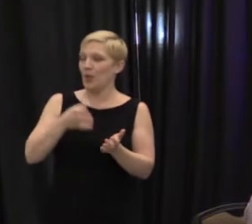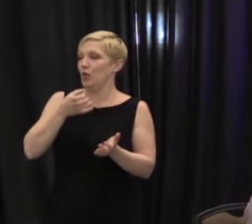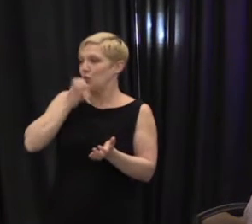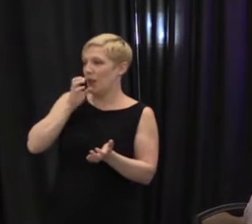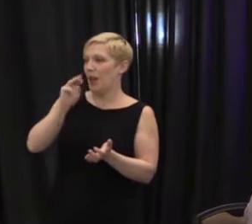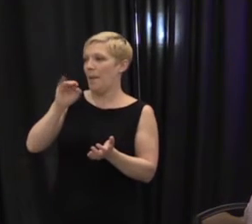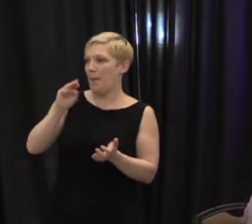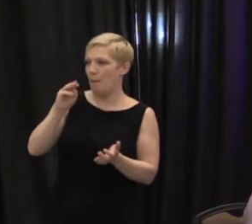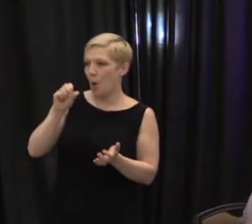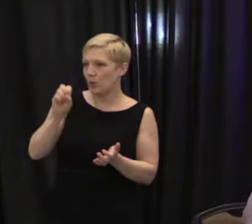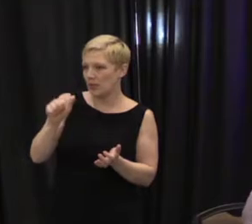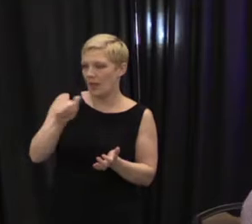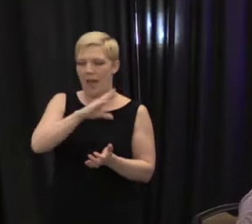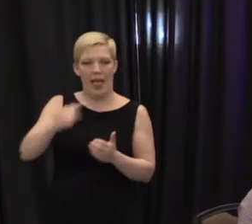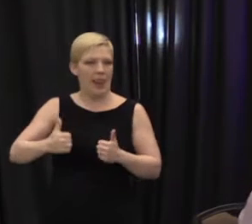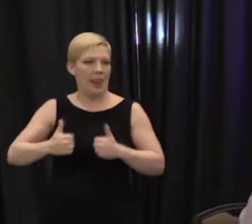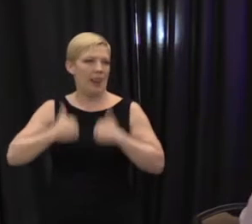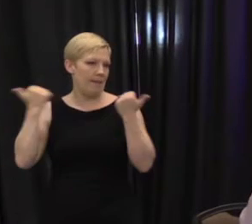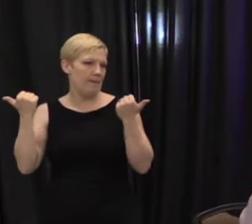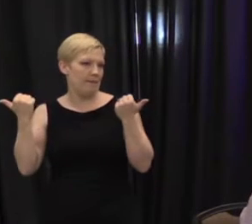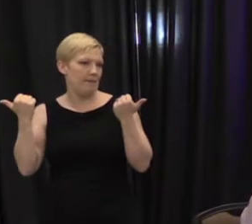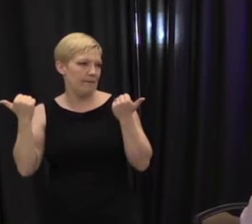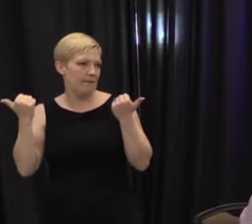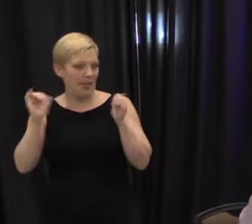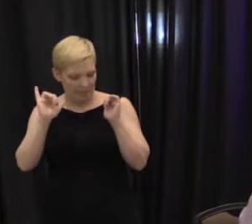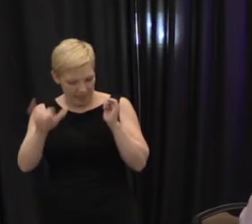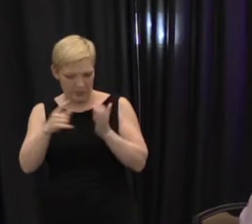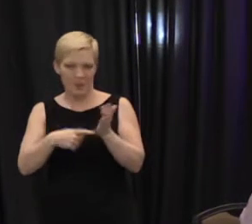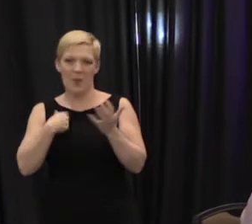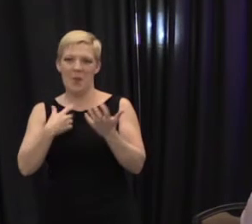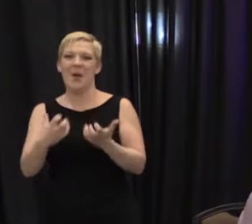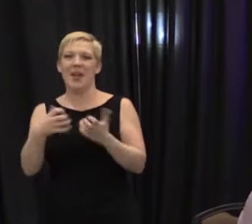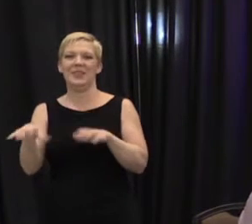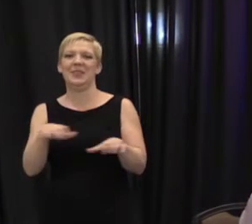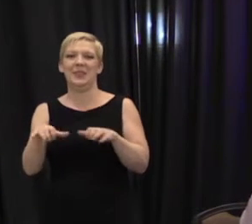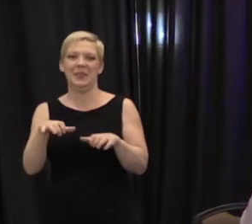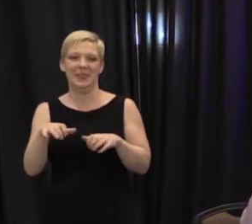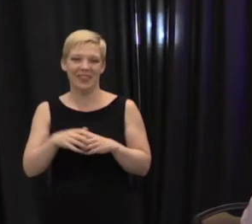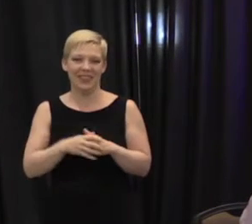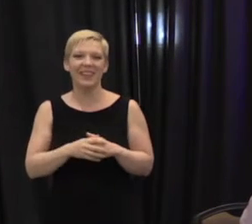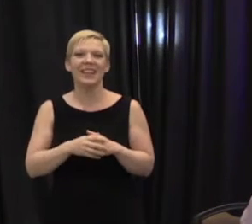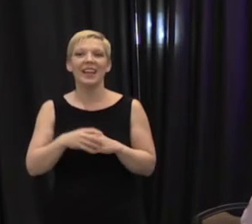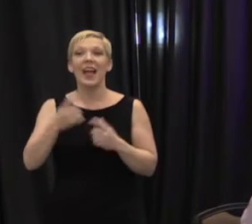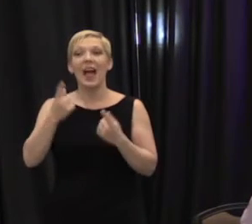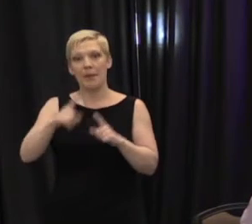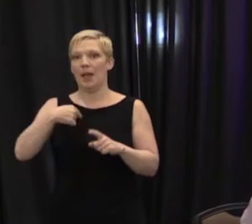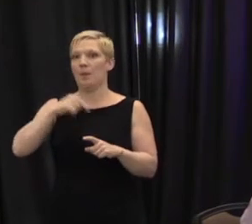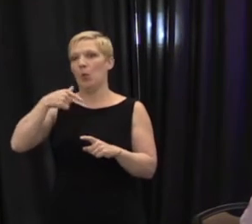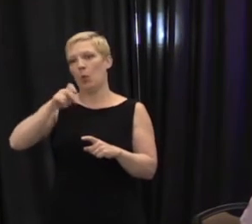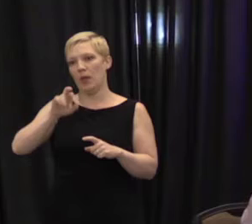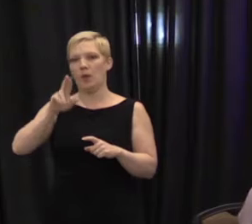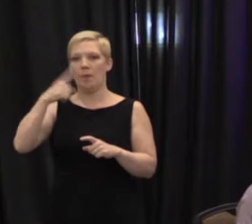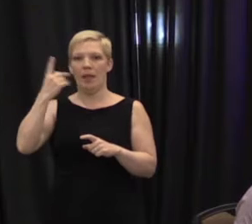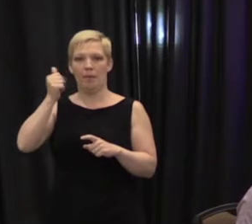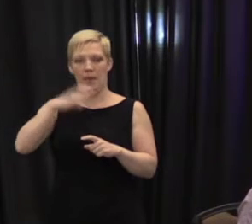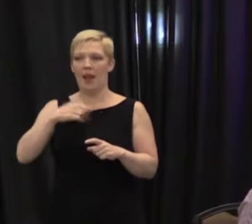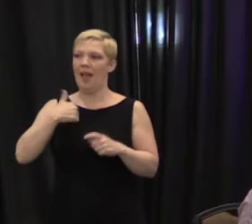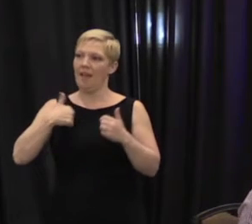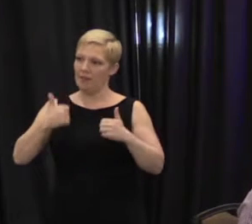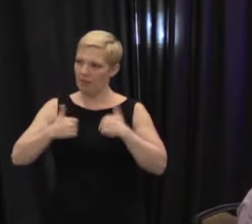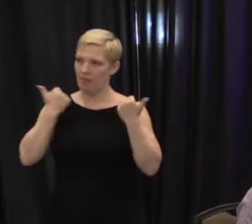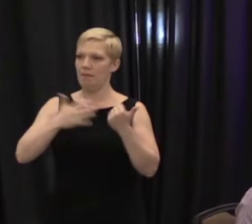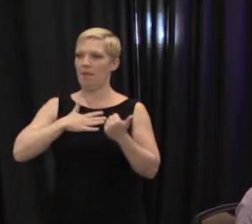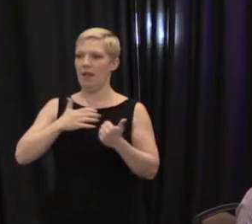life, right? Like, that is really what I want to do. It just so happens that I'm a queer black man and I have to live my life differently